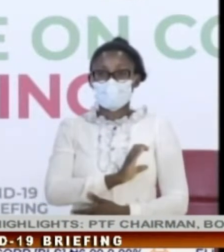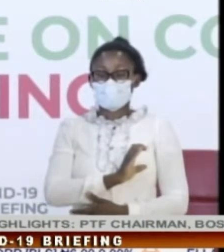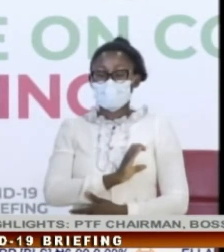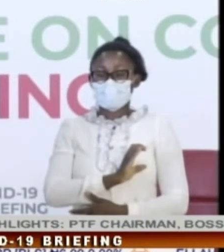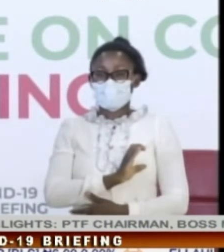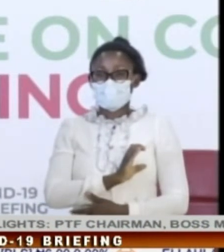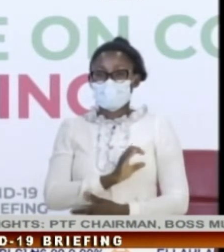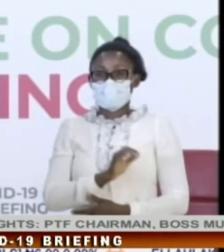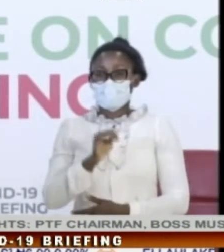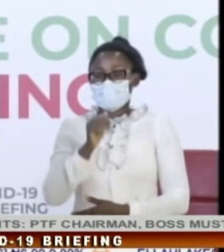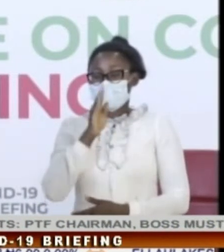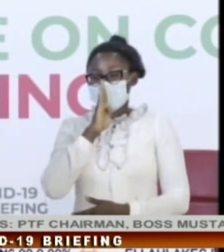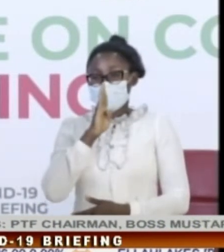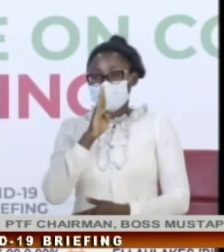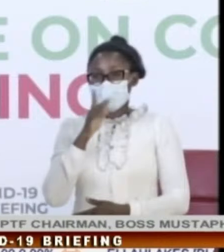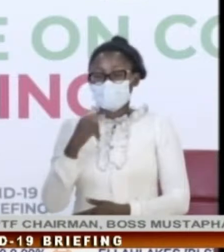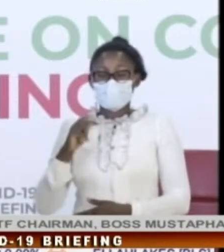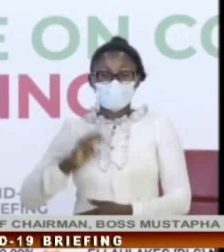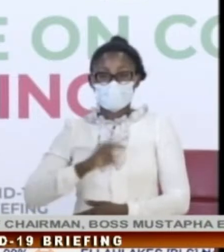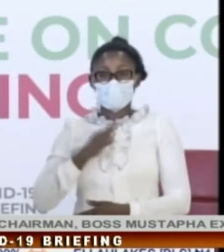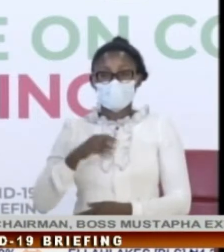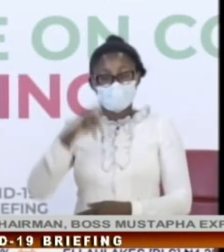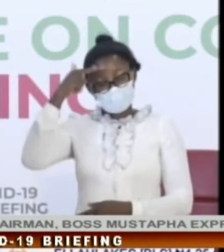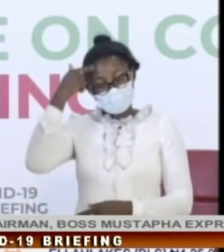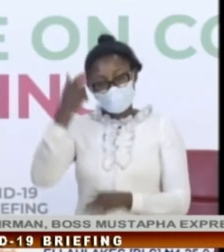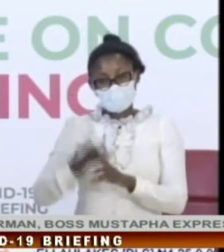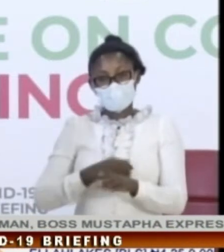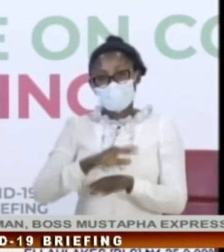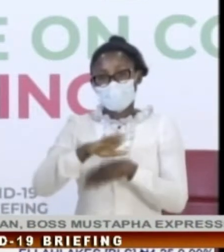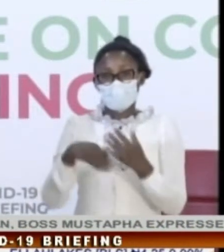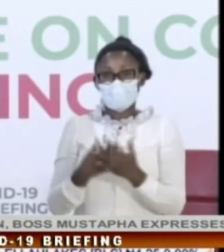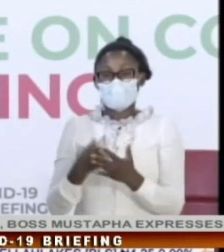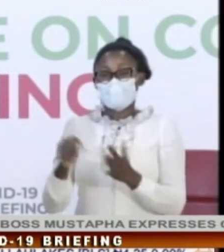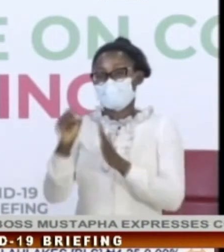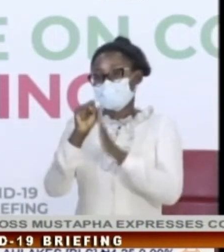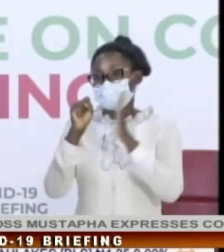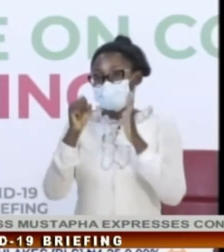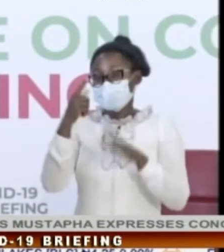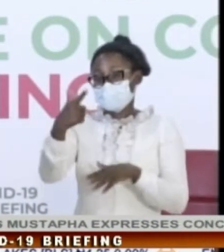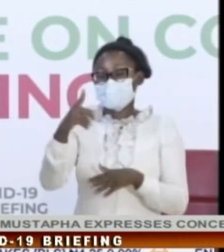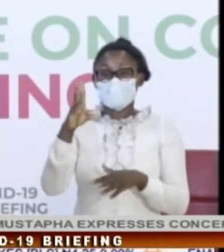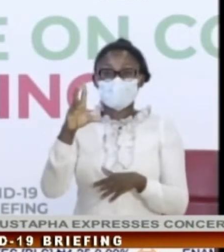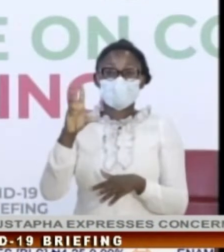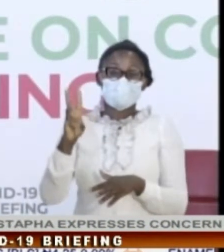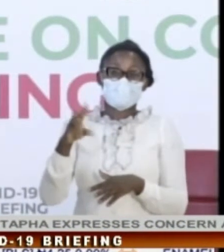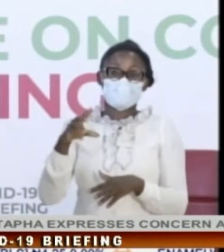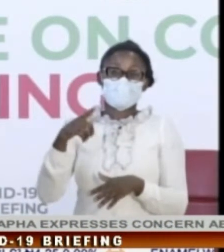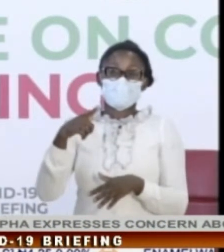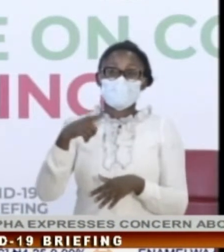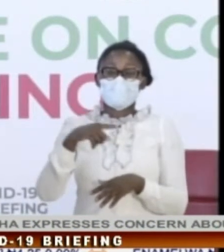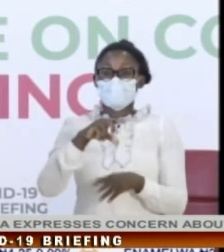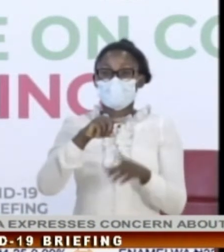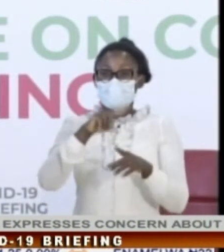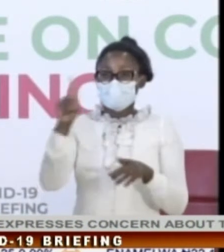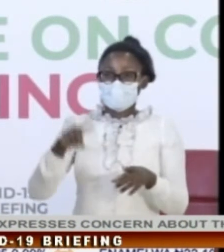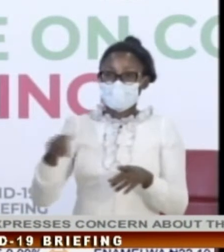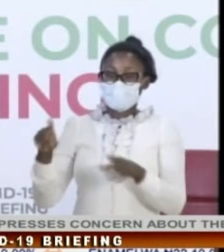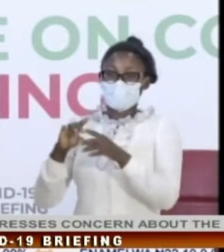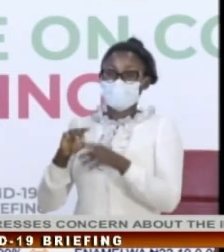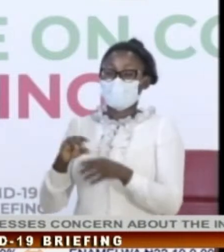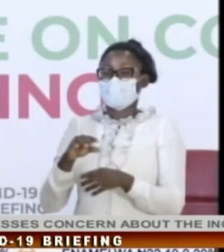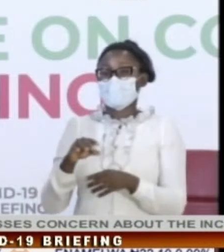a membership of governors from across the 6 geopolitical zones, chaired by the governor of Delta